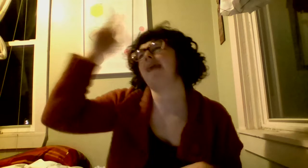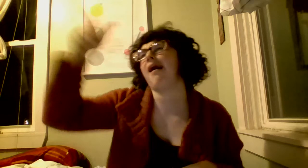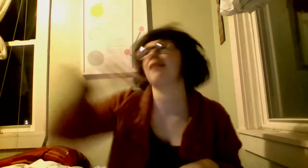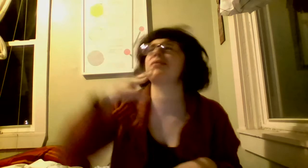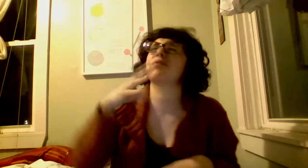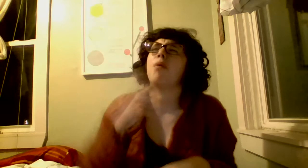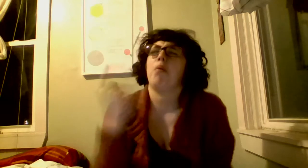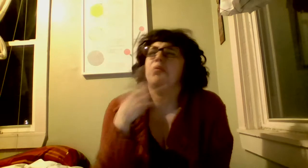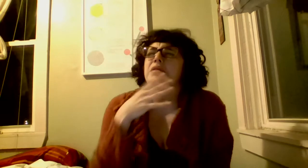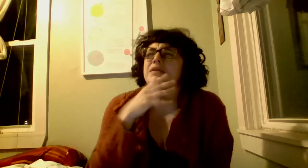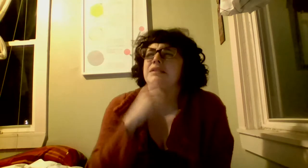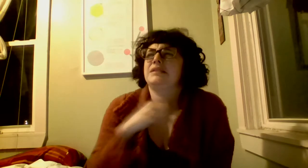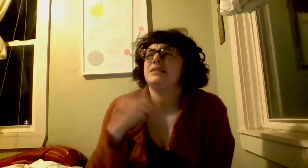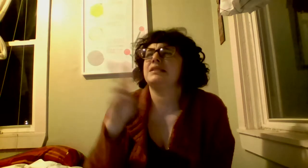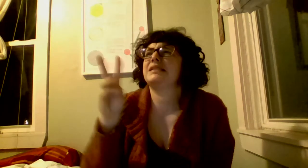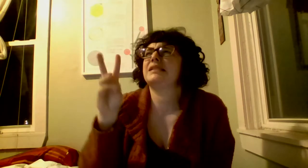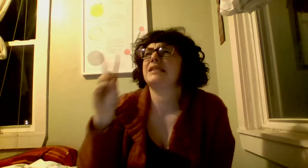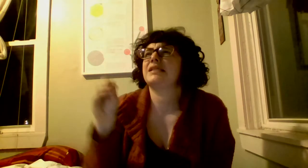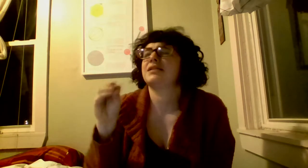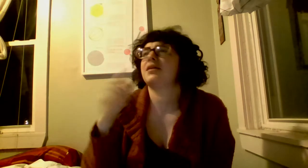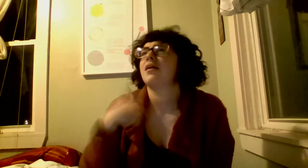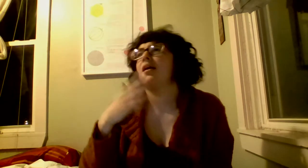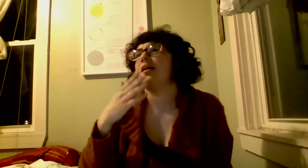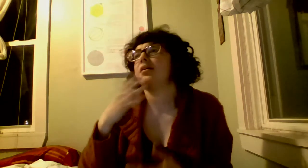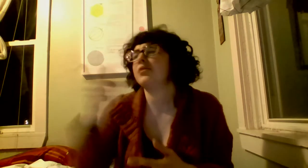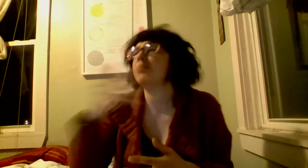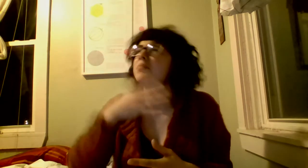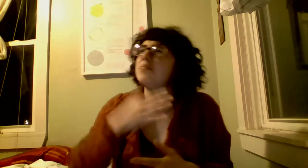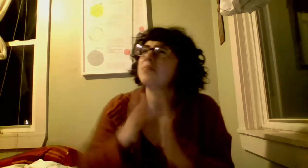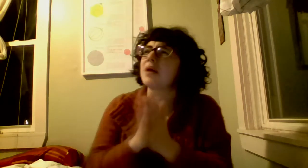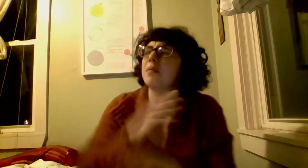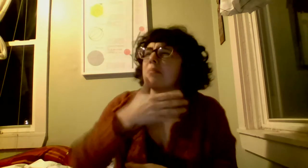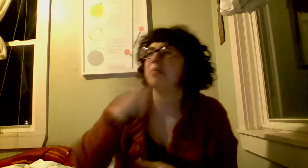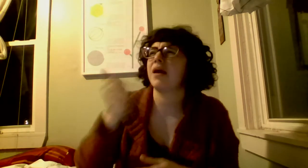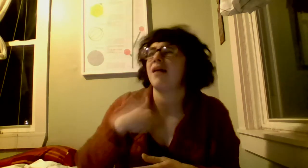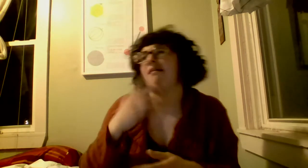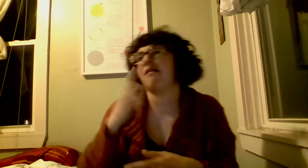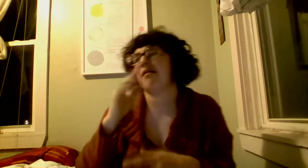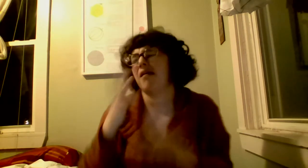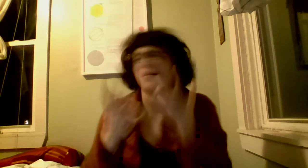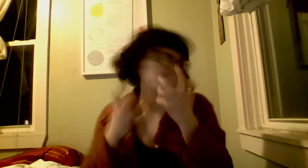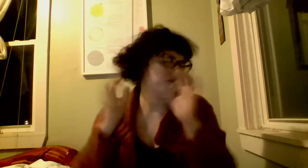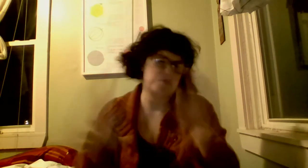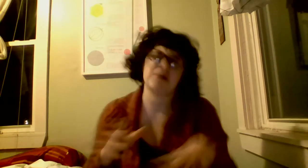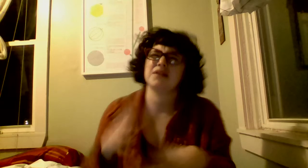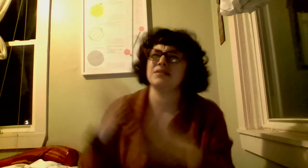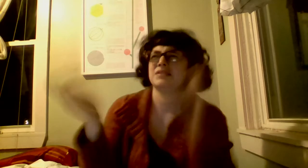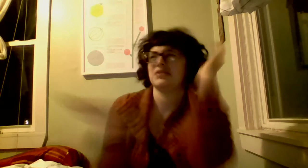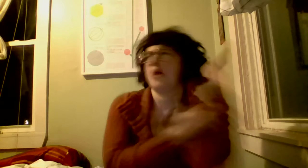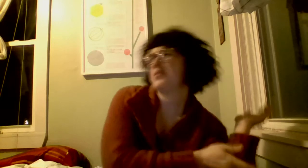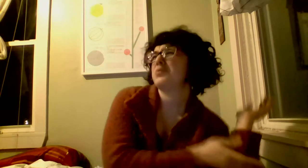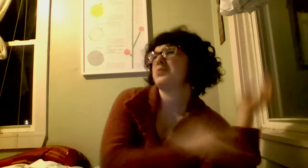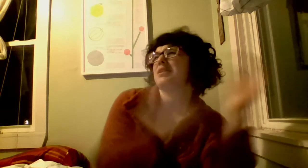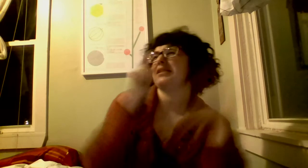don't want to chop down trees. It's too much work. It's boring. And besides, there's trolls out there. Father couldn't believe it. He